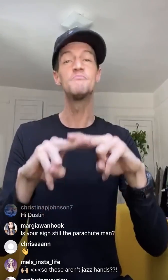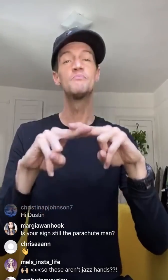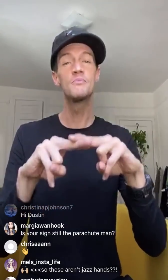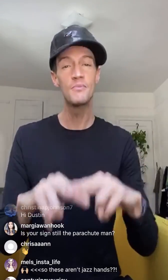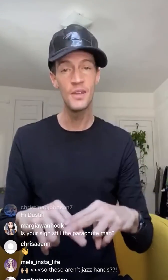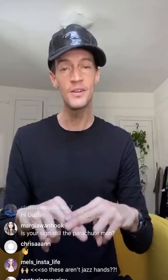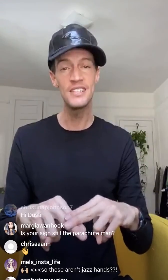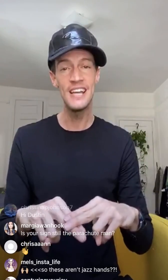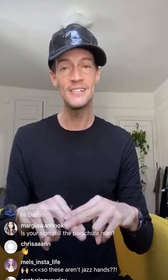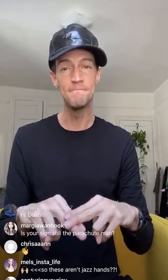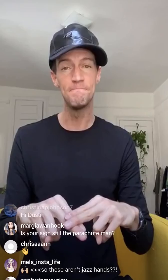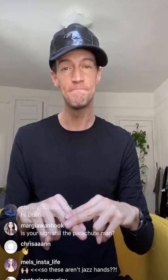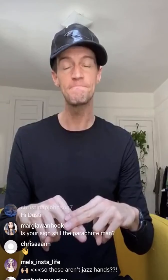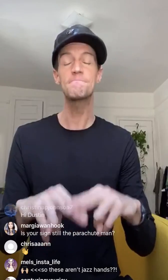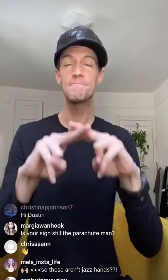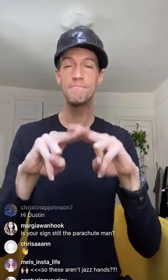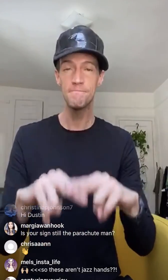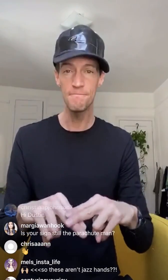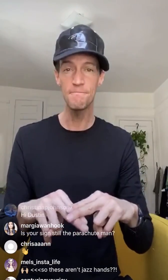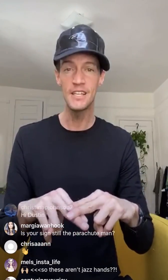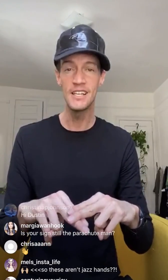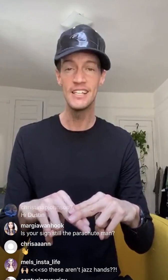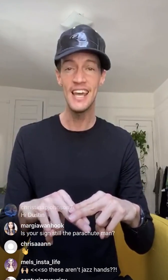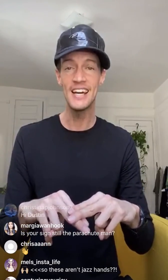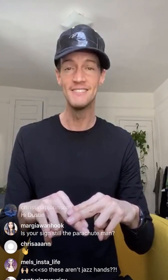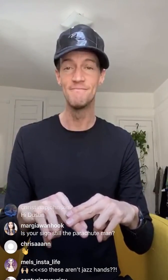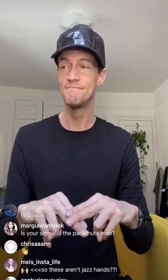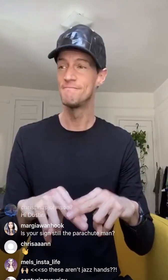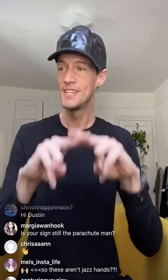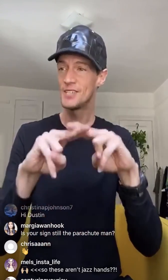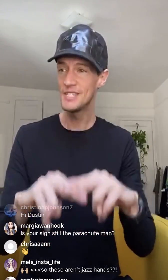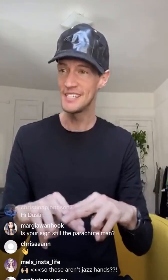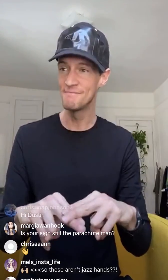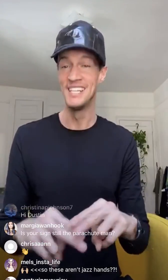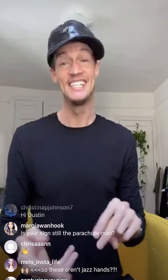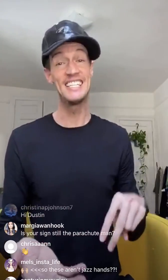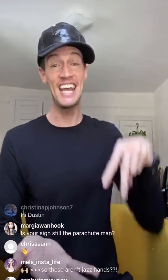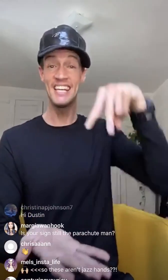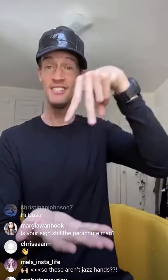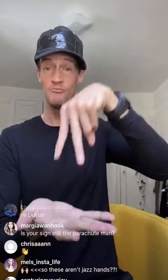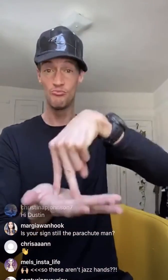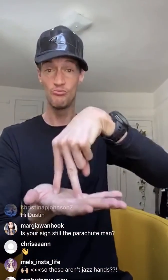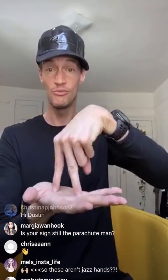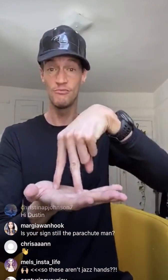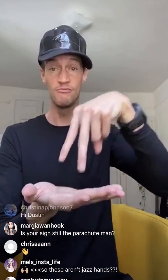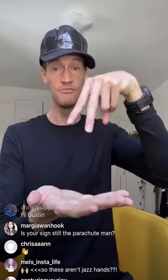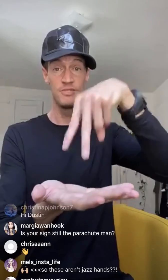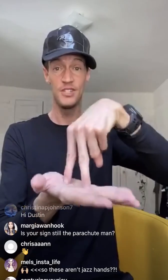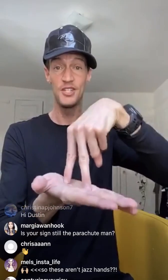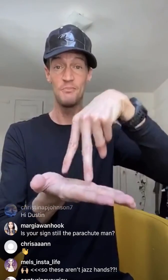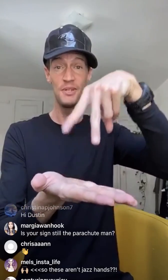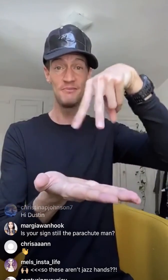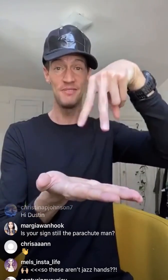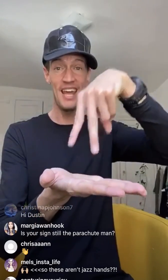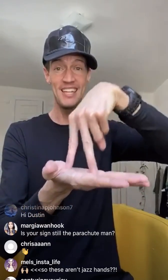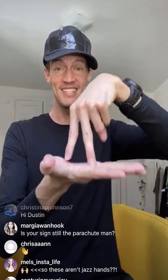I want to sit. Sit is 2 fingers. The sign for chair we learned yesterday, and it's a